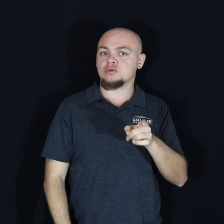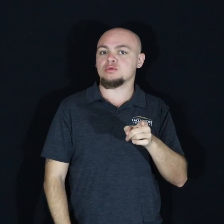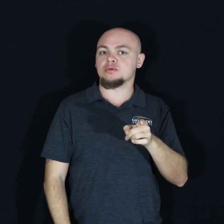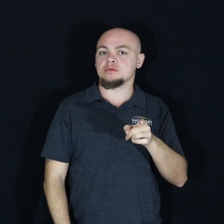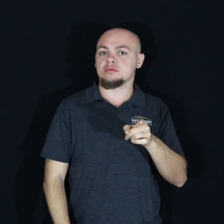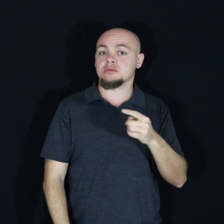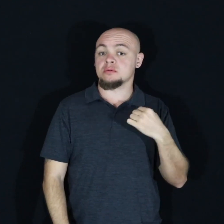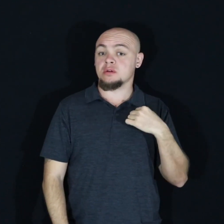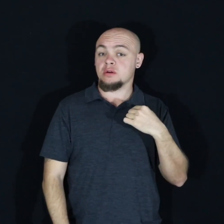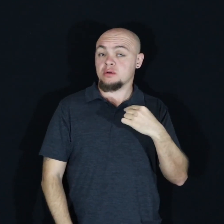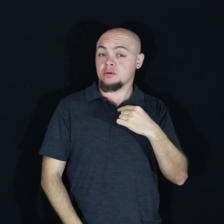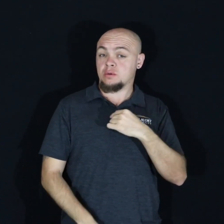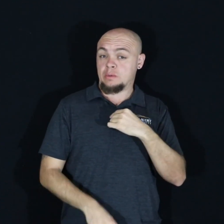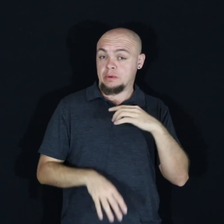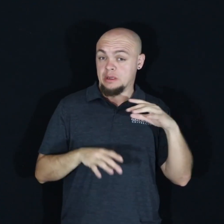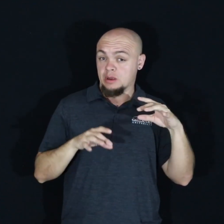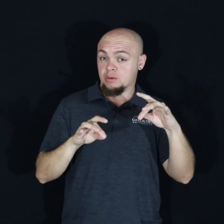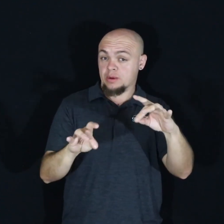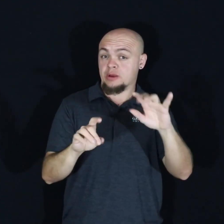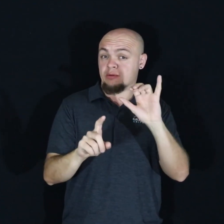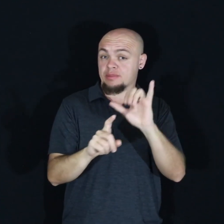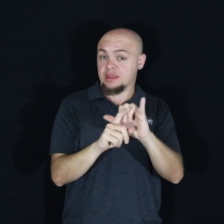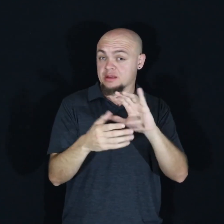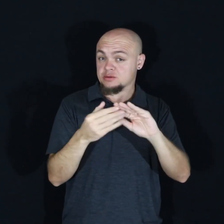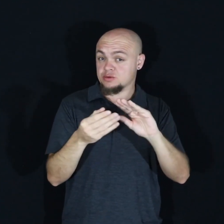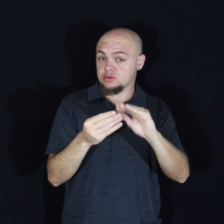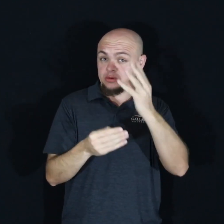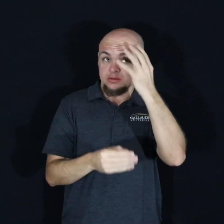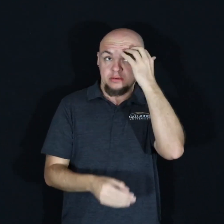Are we soaking up that story?